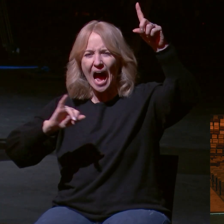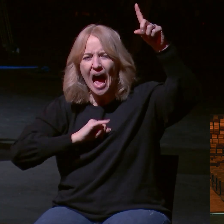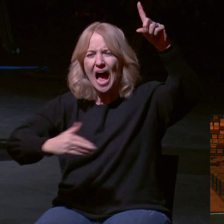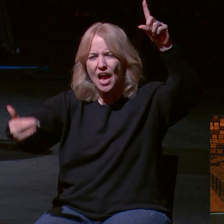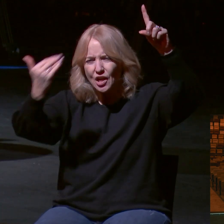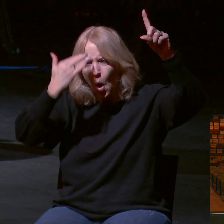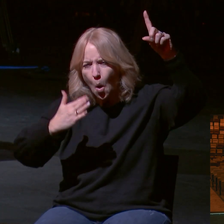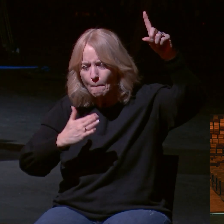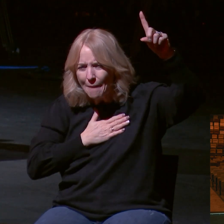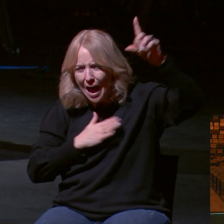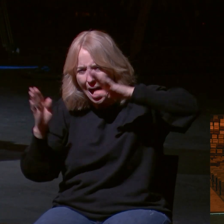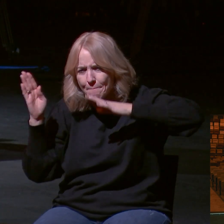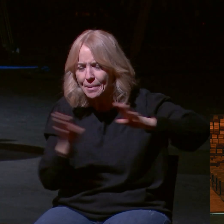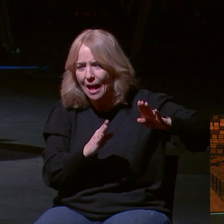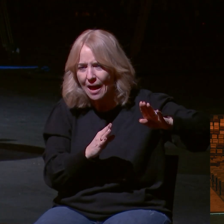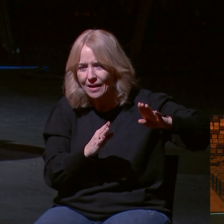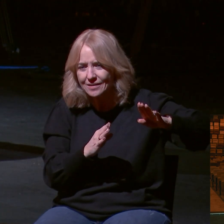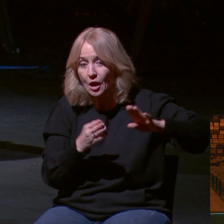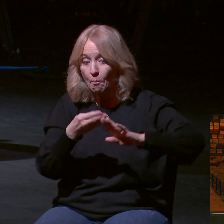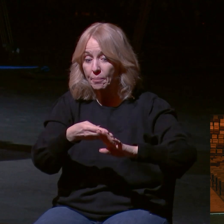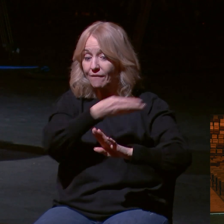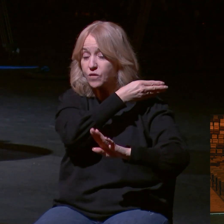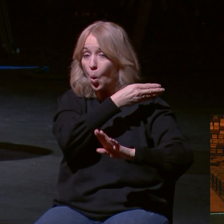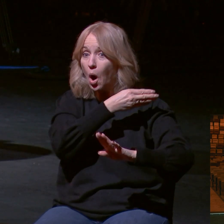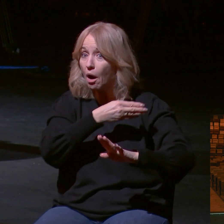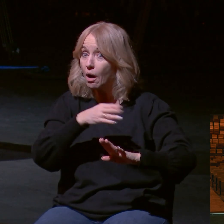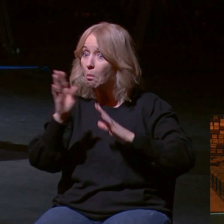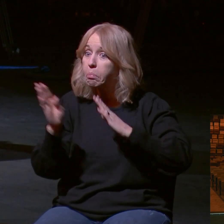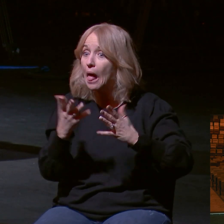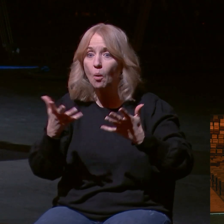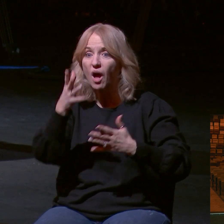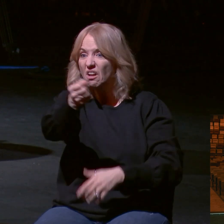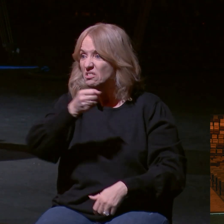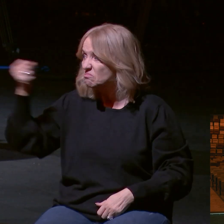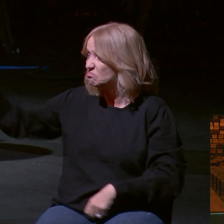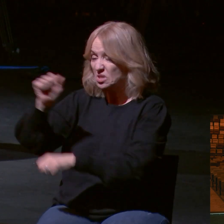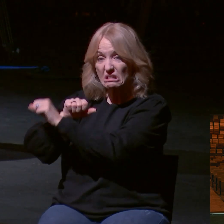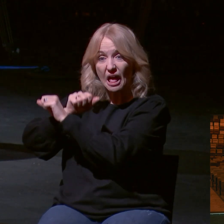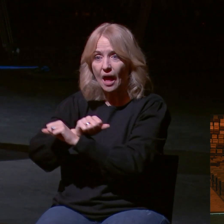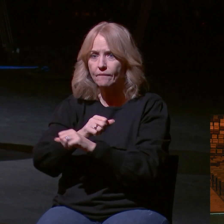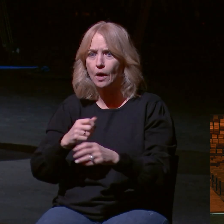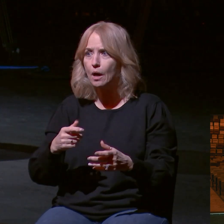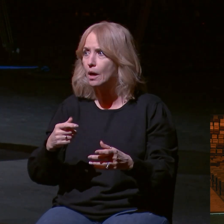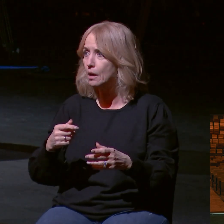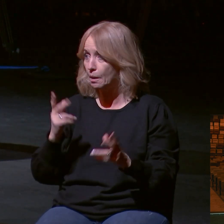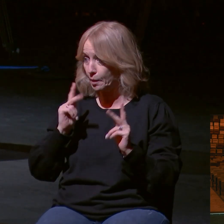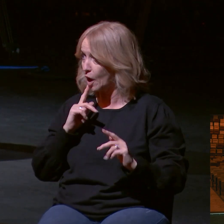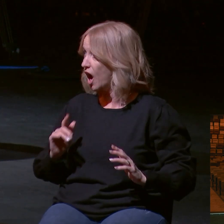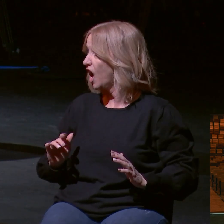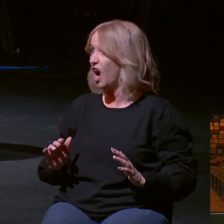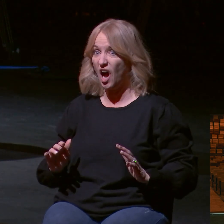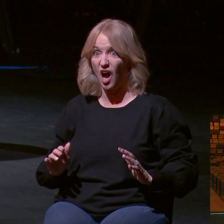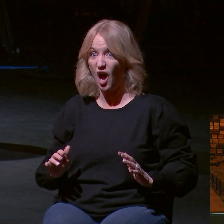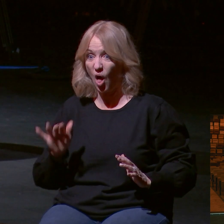when the Israelites read and heard this, they're thinking, like this can't be good. Oh, but it's good. I know the plans I have for